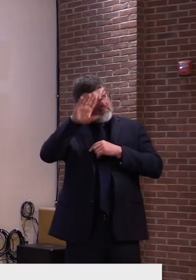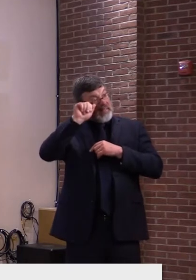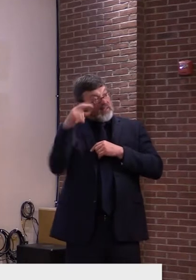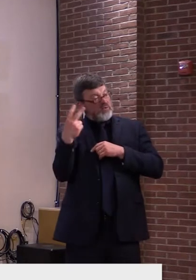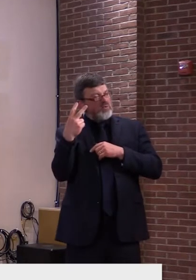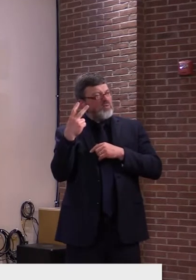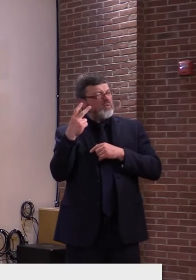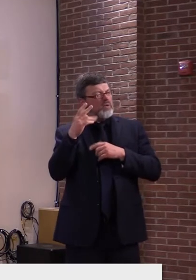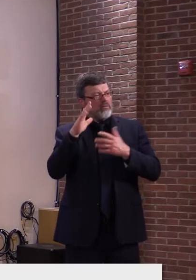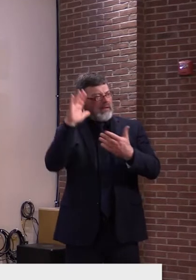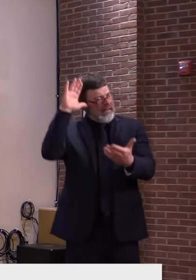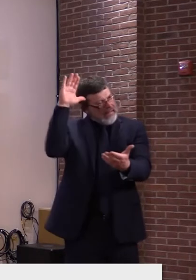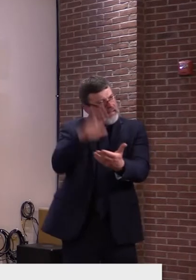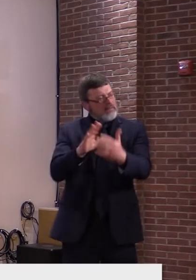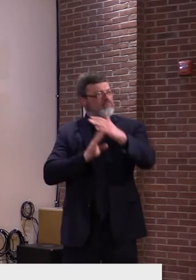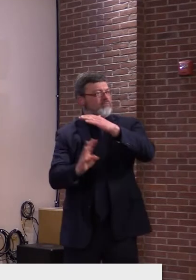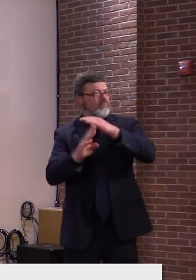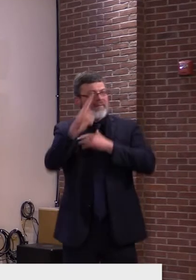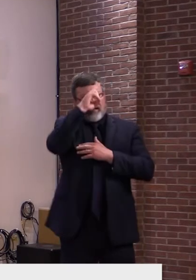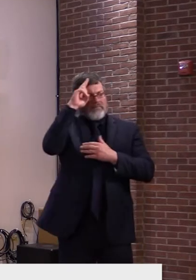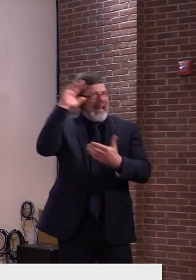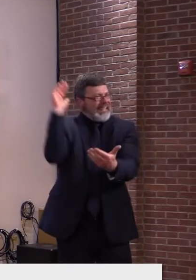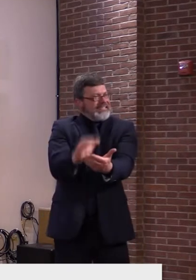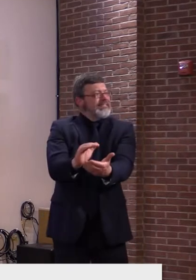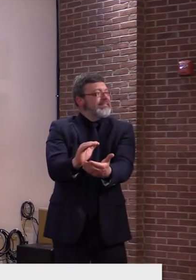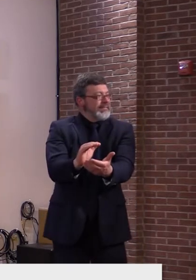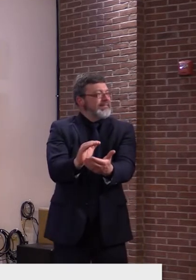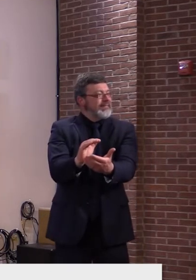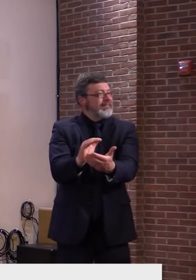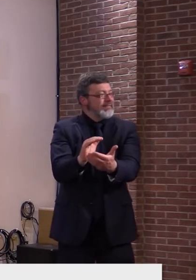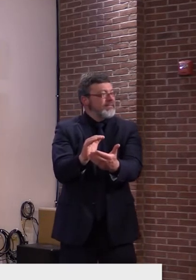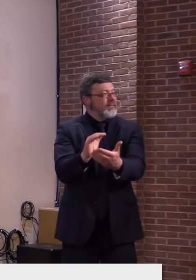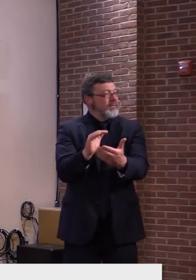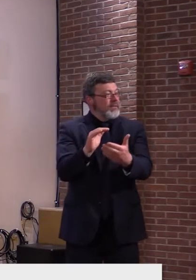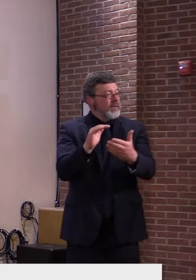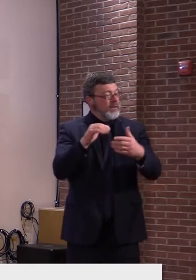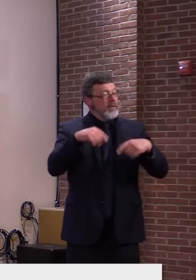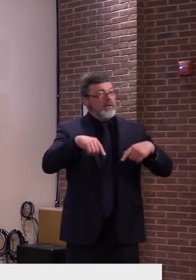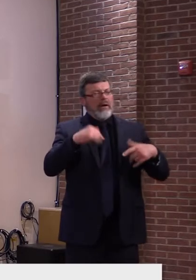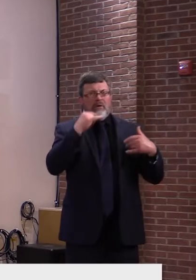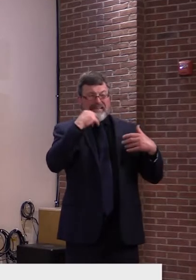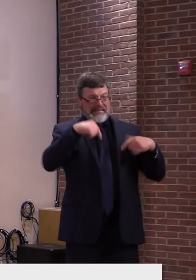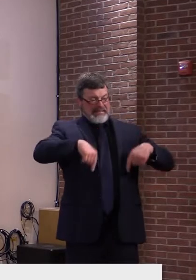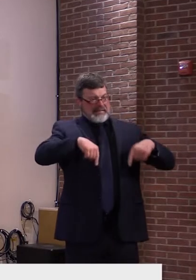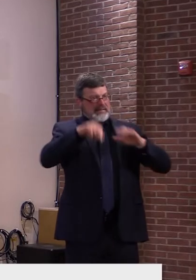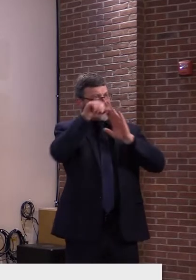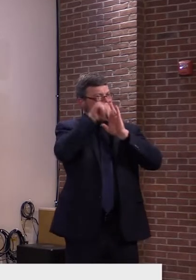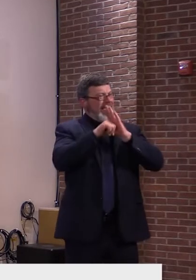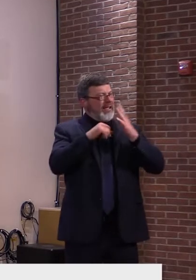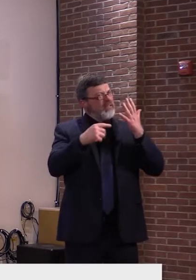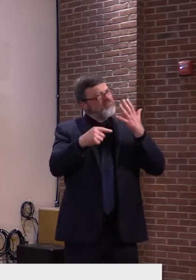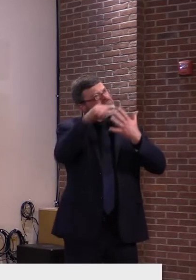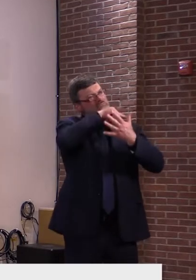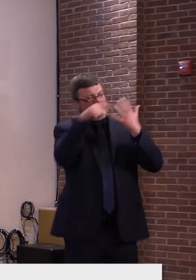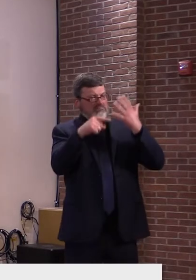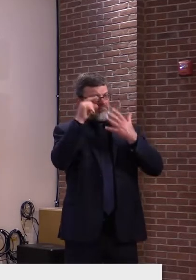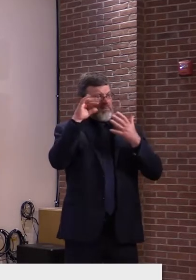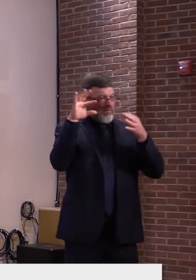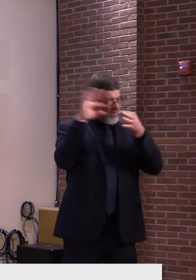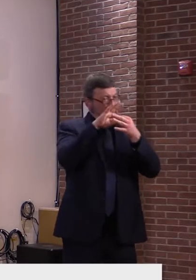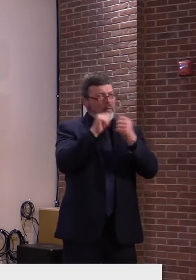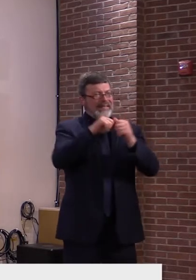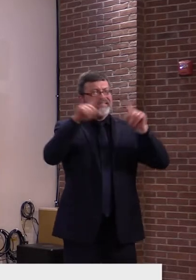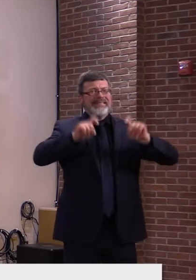2 to 3 states for testing, which means, compared to much of the rest of the country, we have far